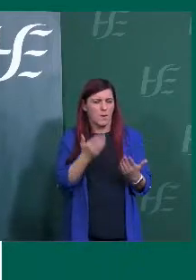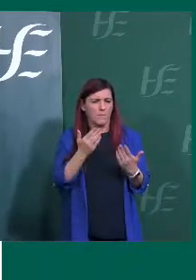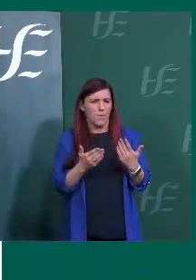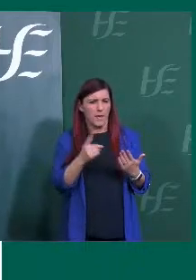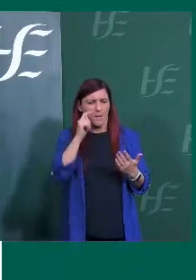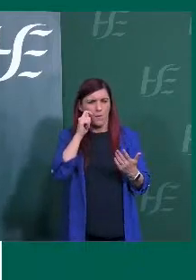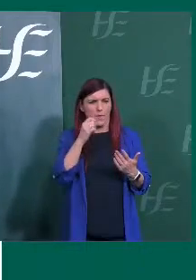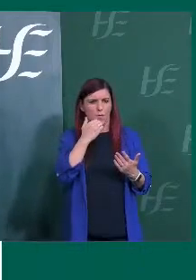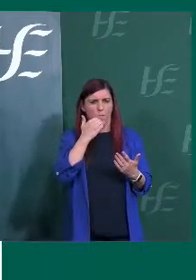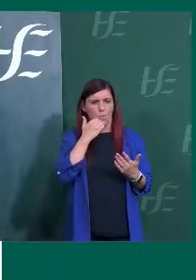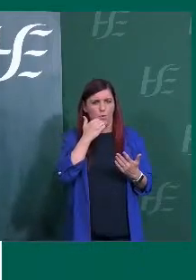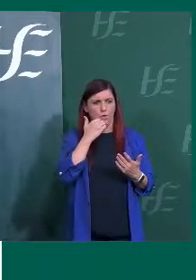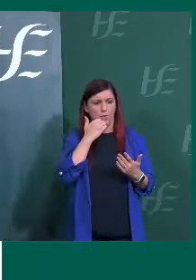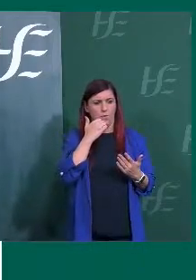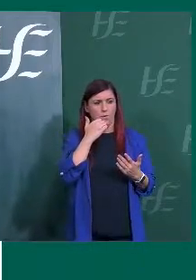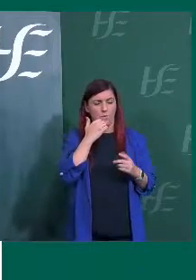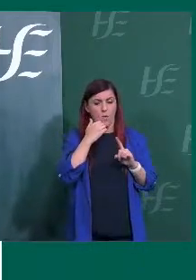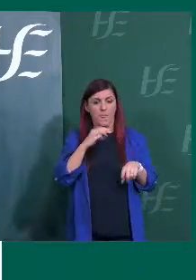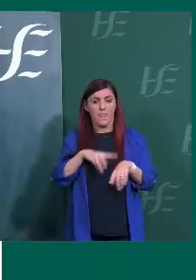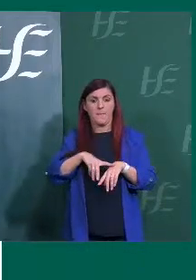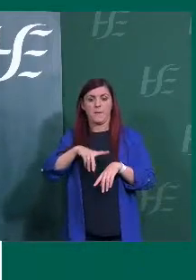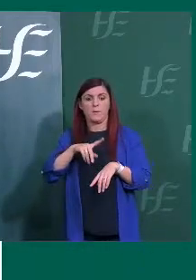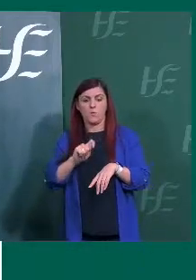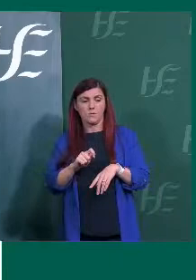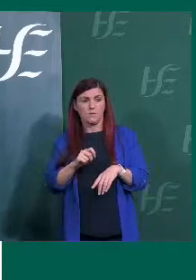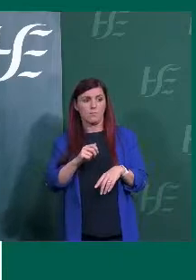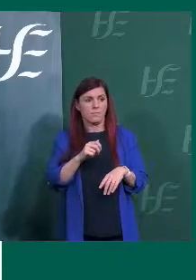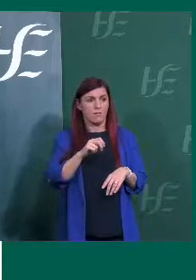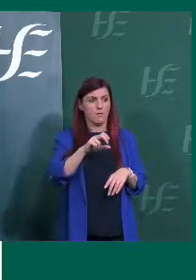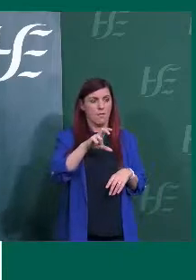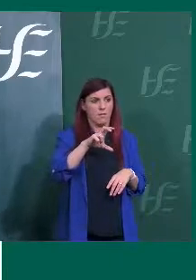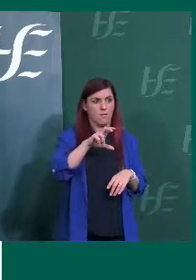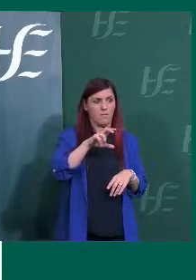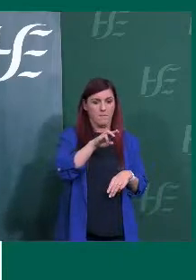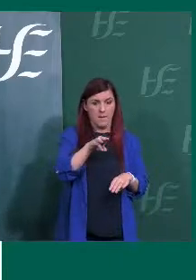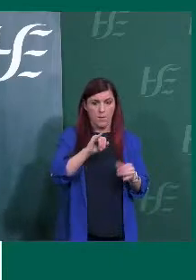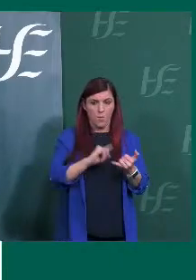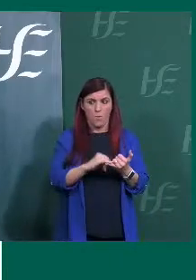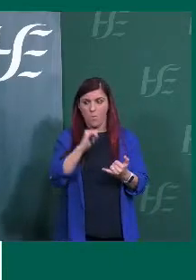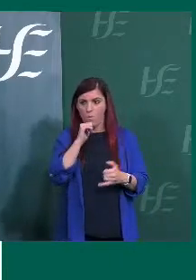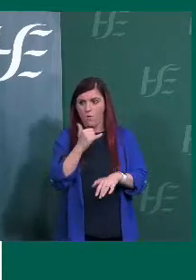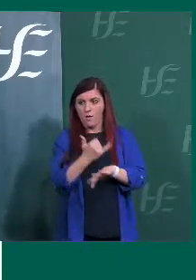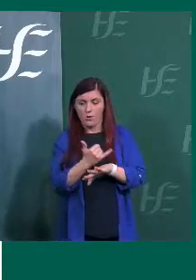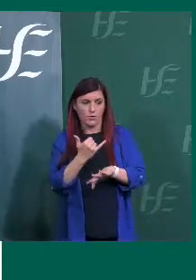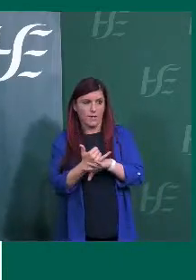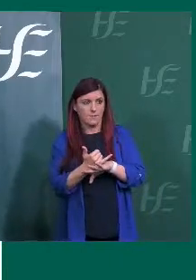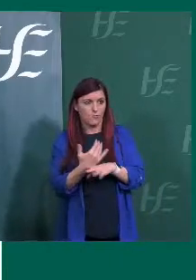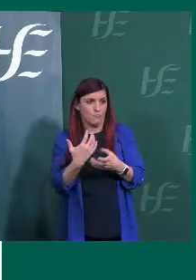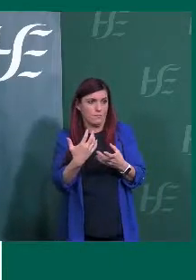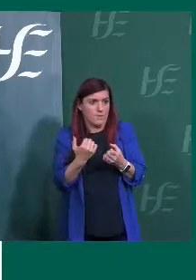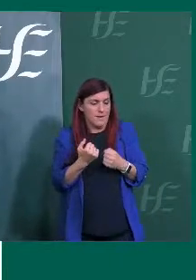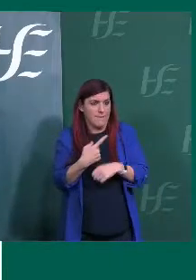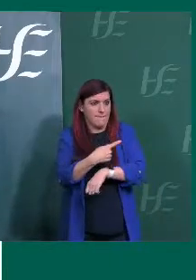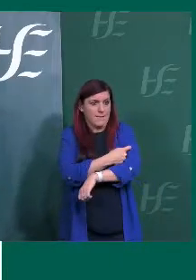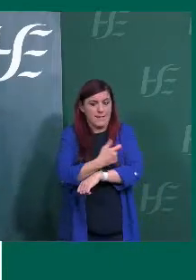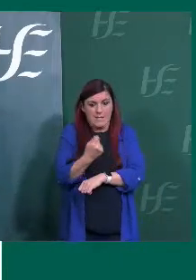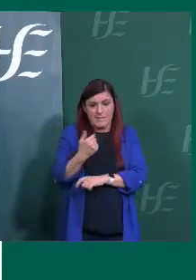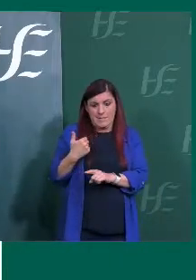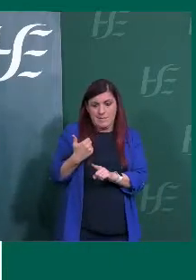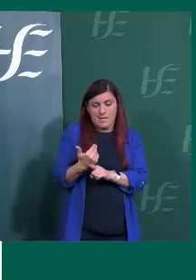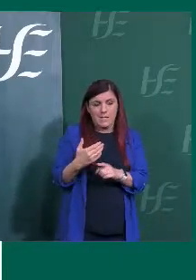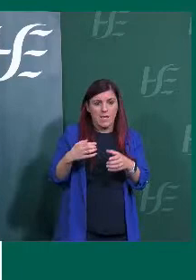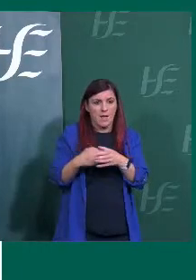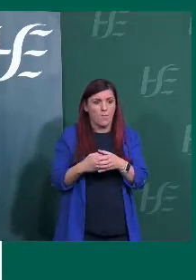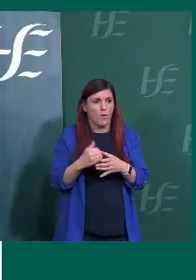vaccinated. But the great majority of those, of the 137 patients who were admitted to ICU since April the 1st and who were fully